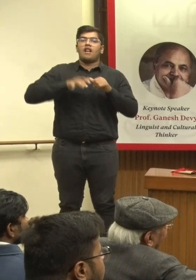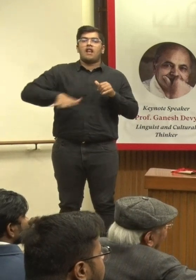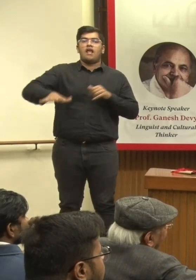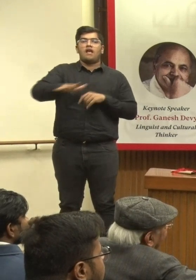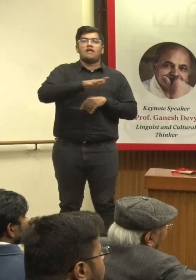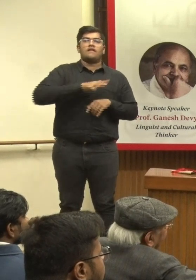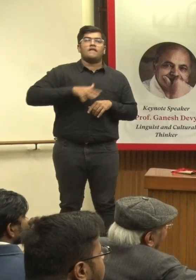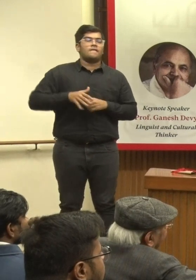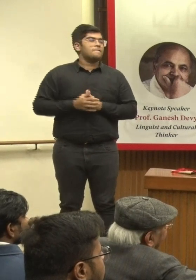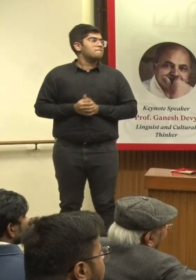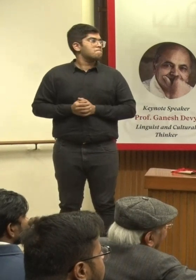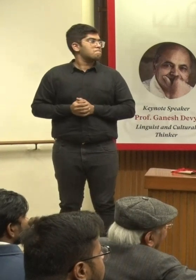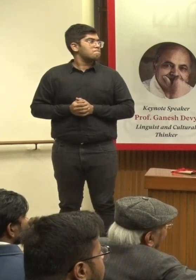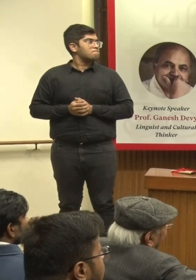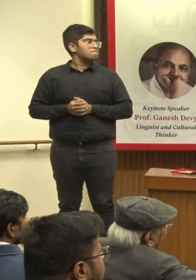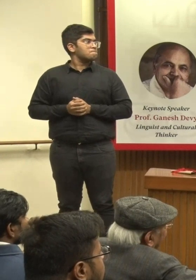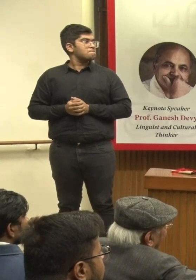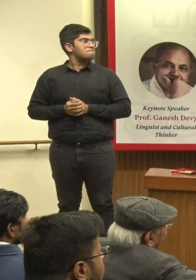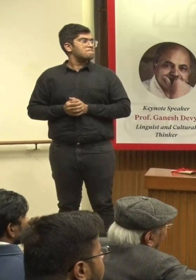they.